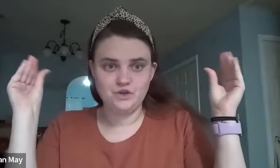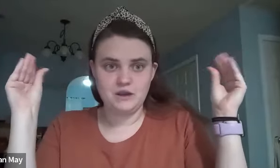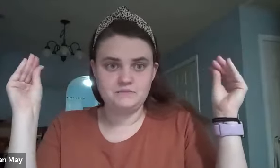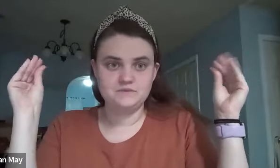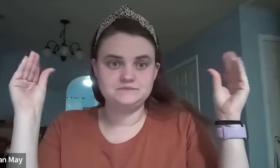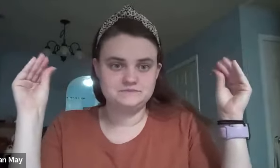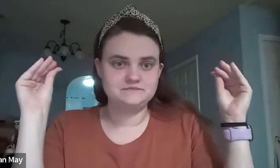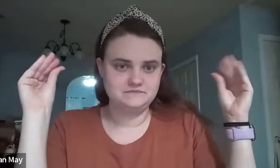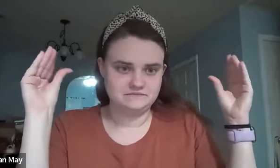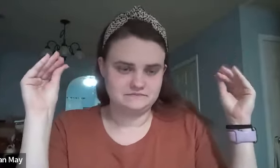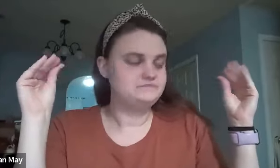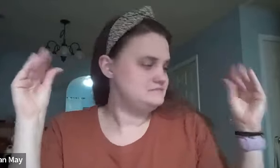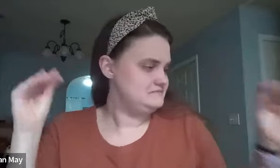Crab.